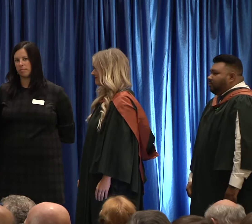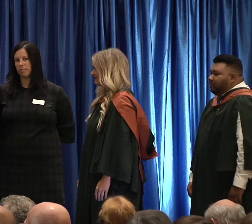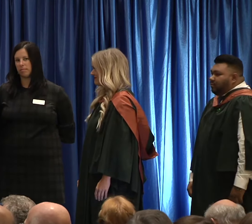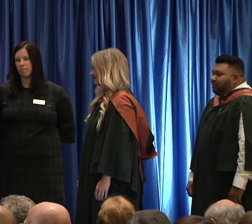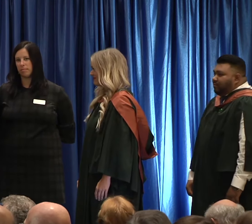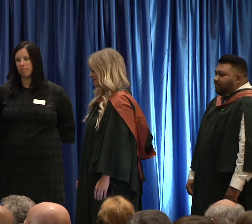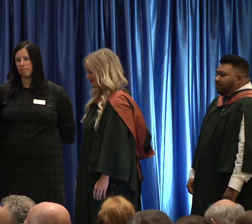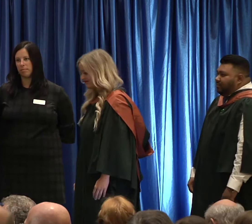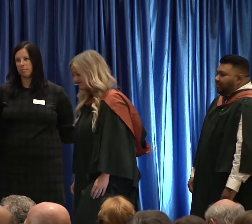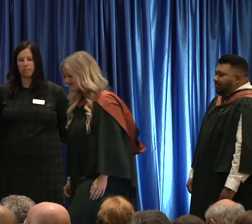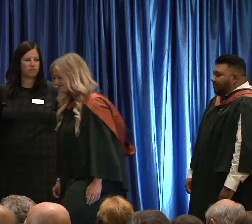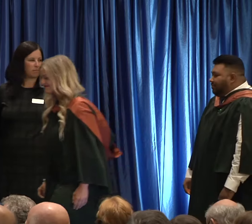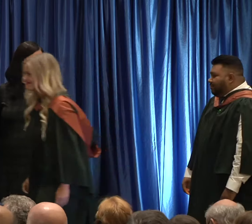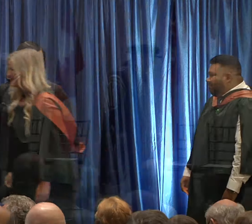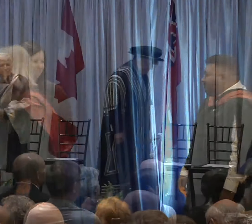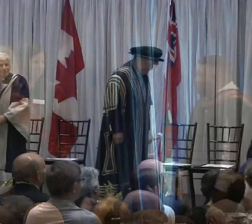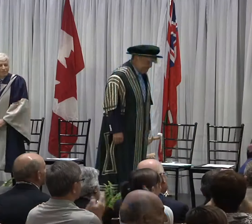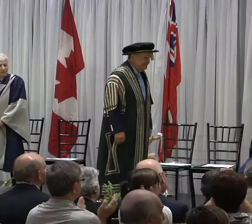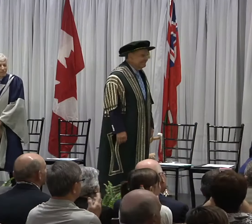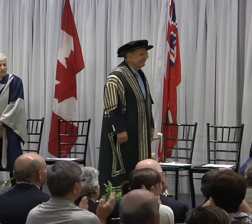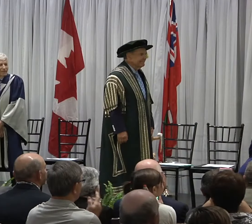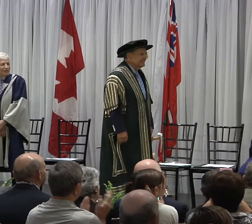Alexandra Rasico.